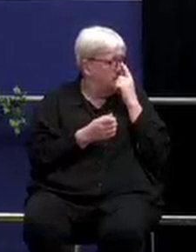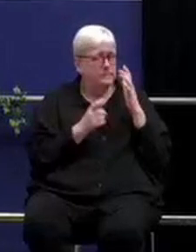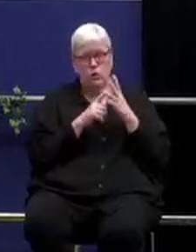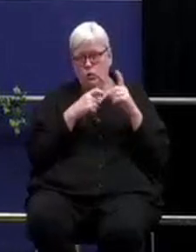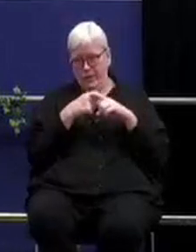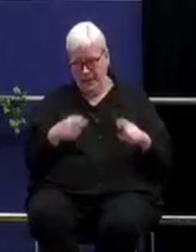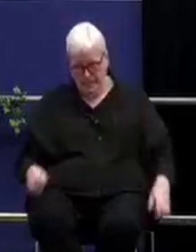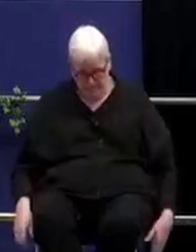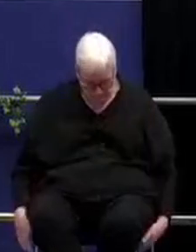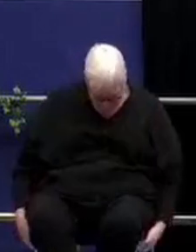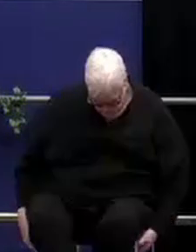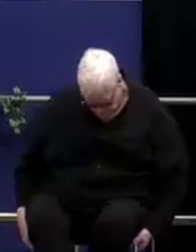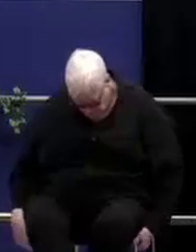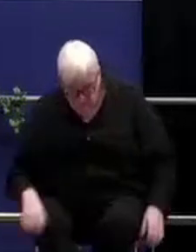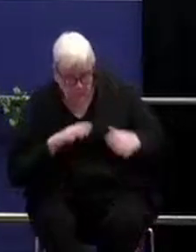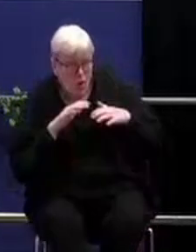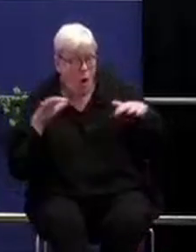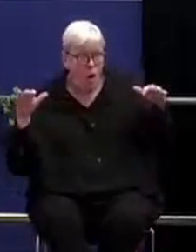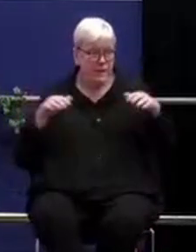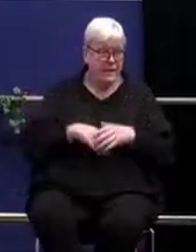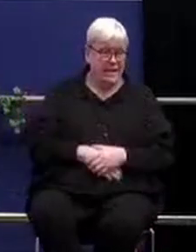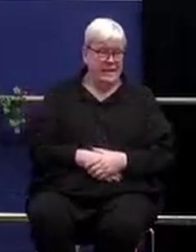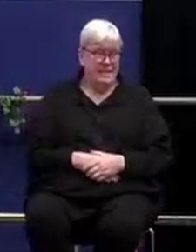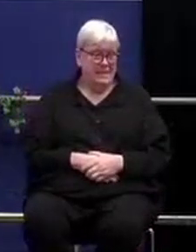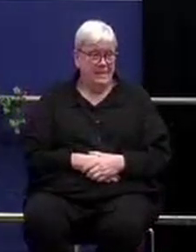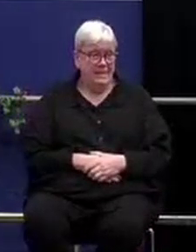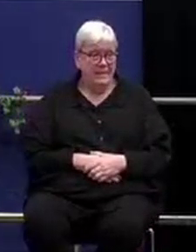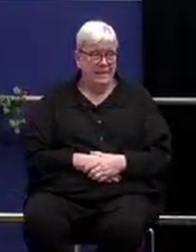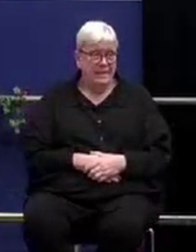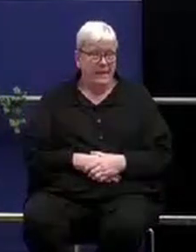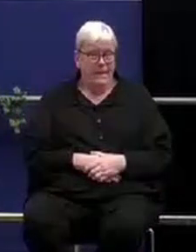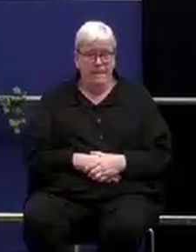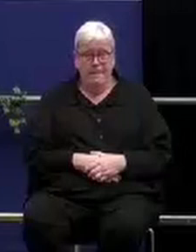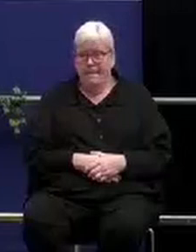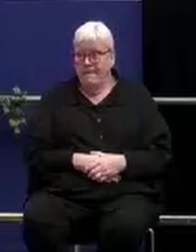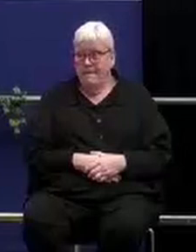Okay, so I'm going to turn it over to the audience for some questions.